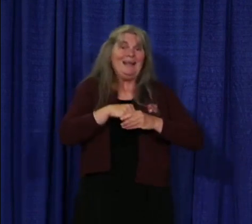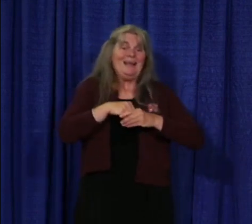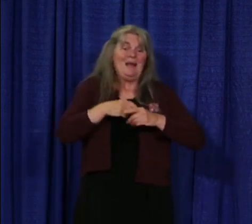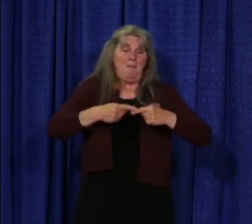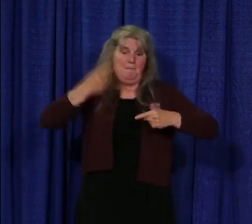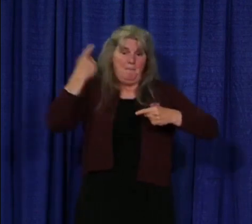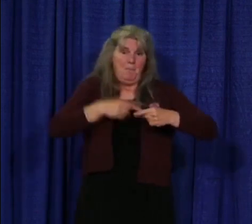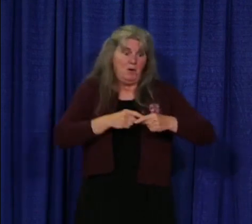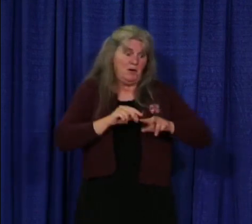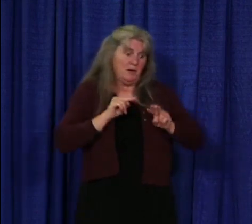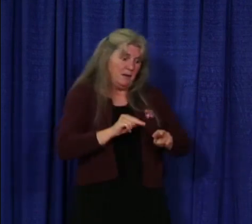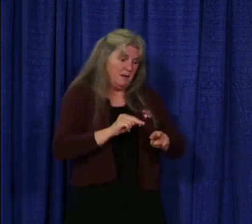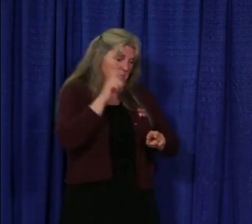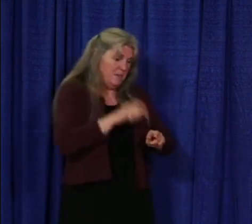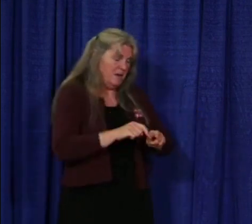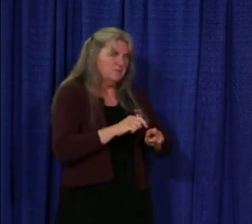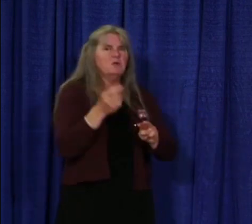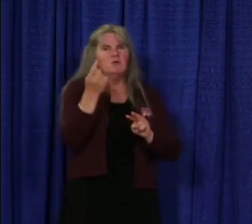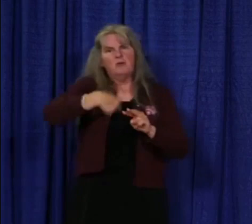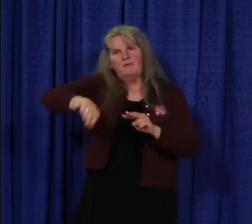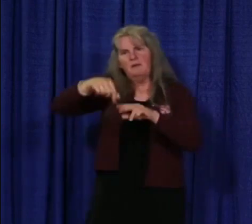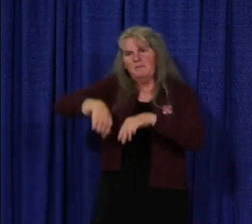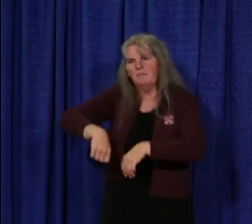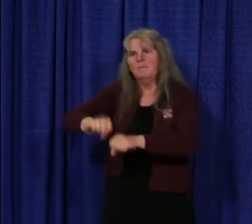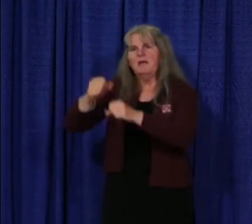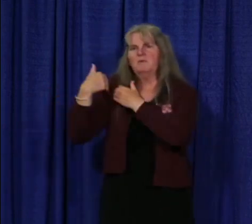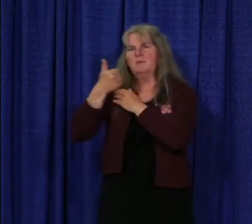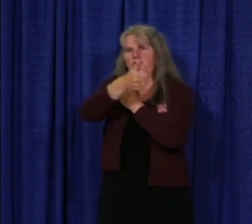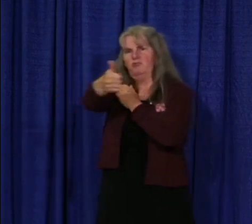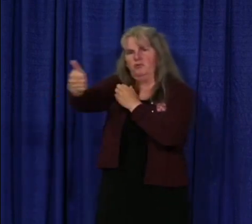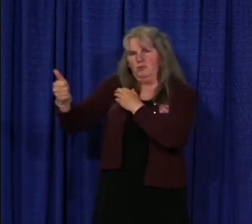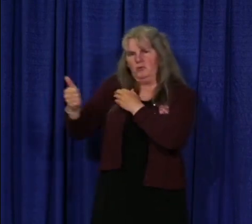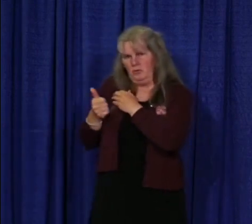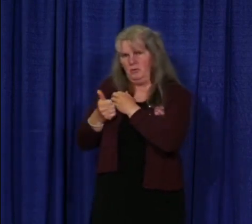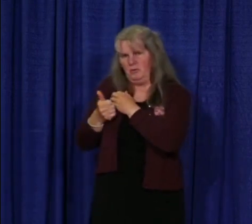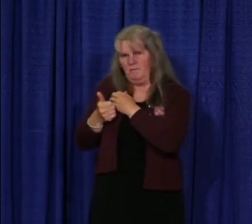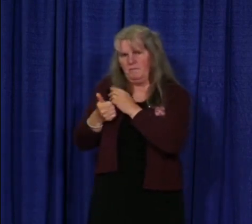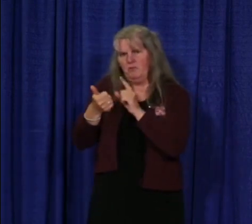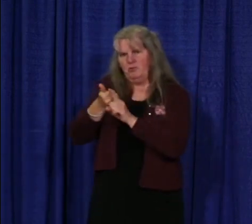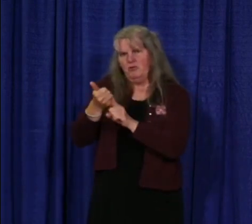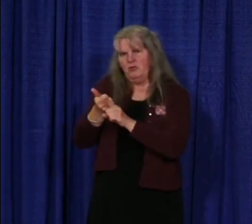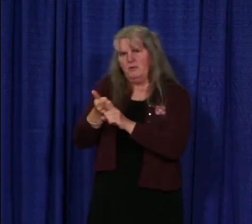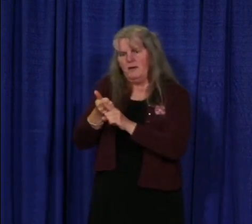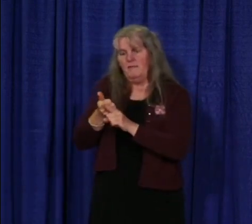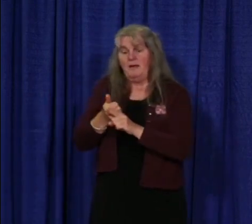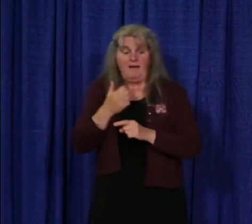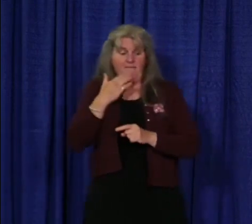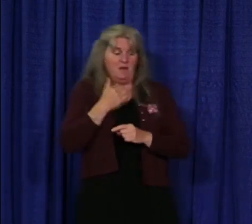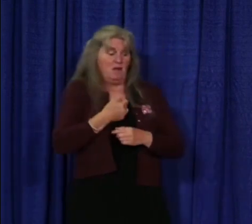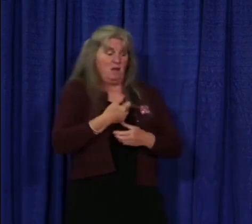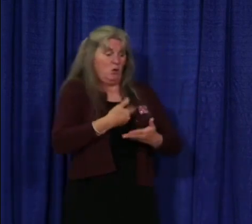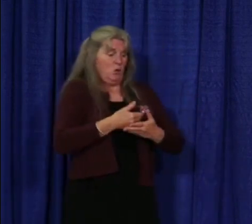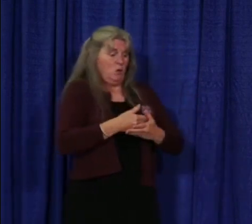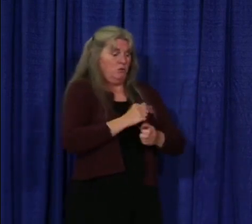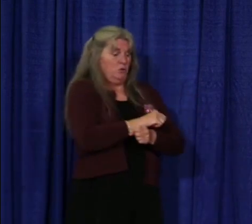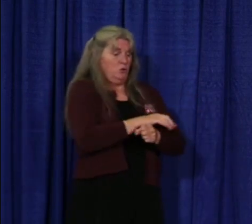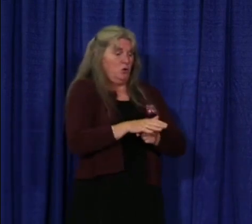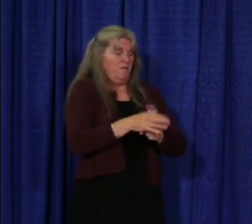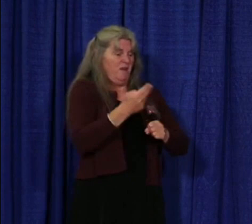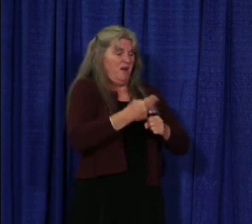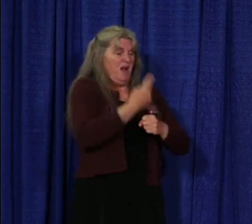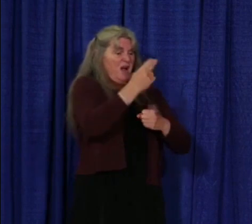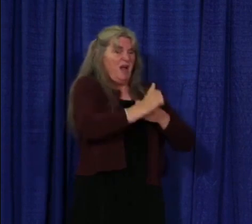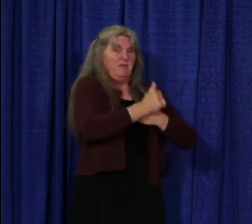but becomes more of an individual tool when necessary to be used for an individual in contact with COVID or coming from a